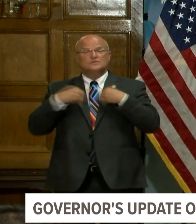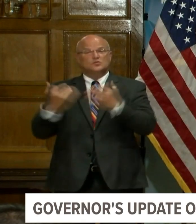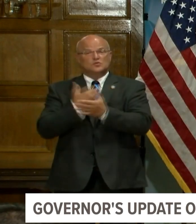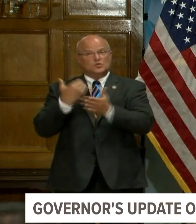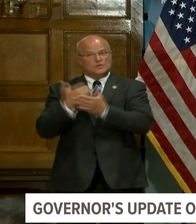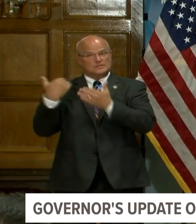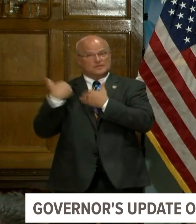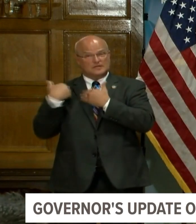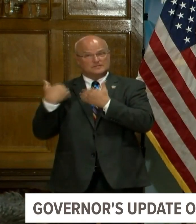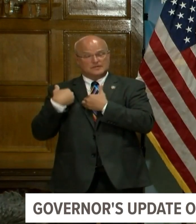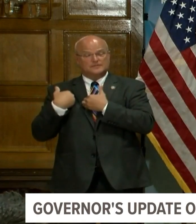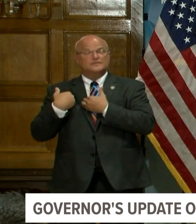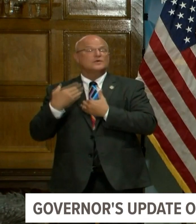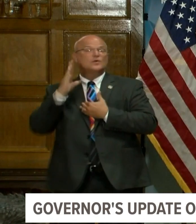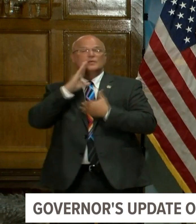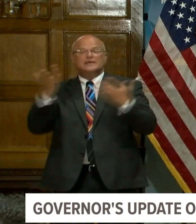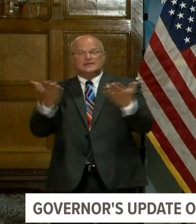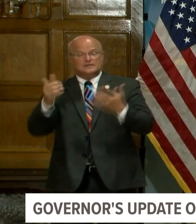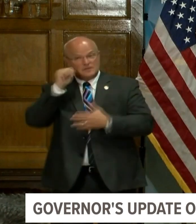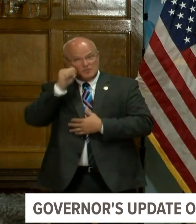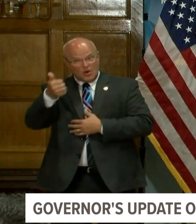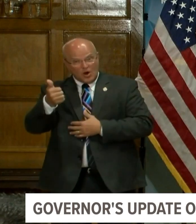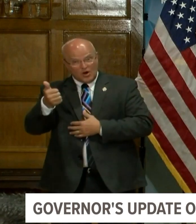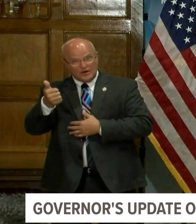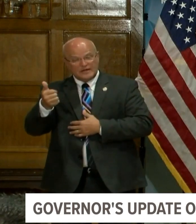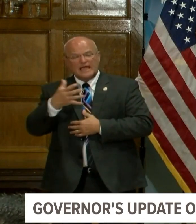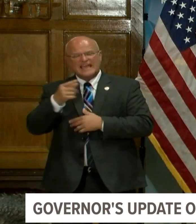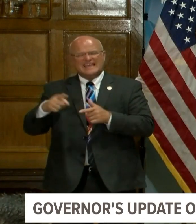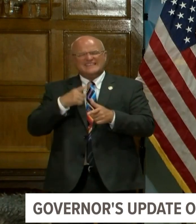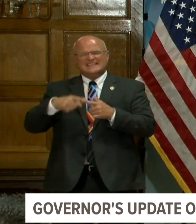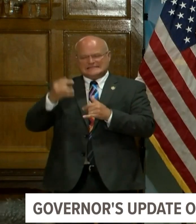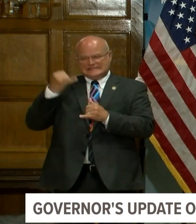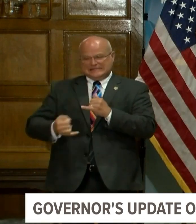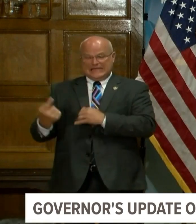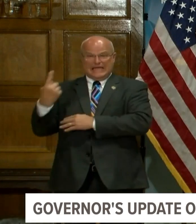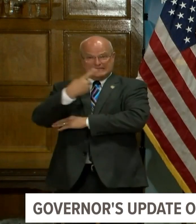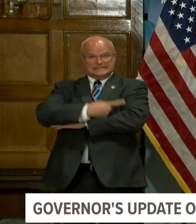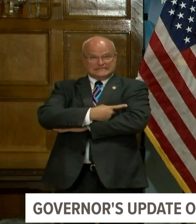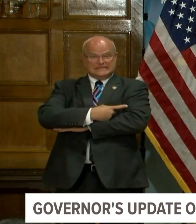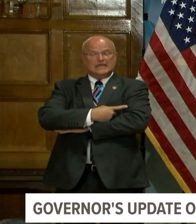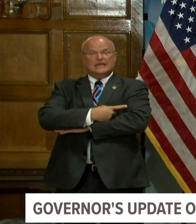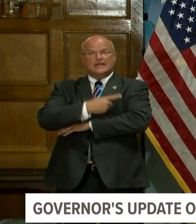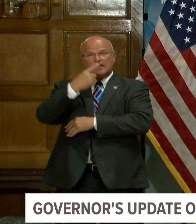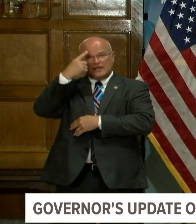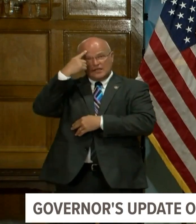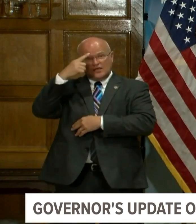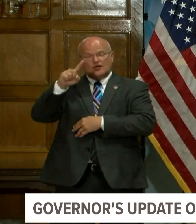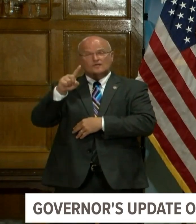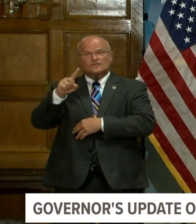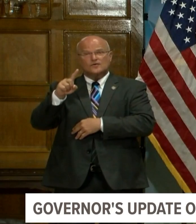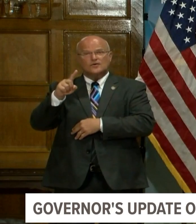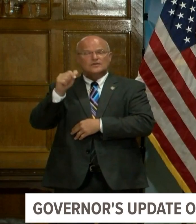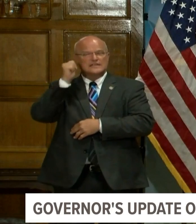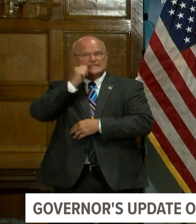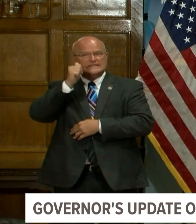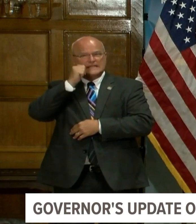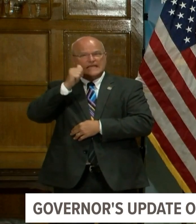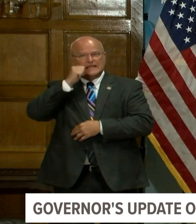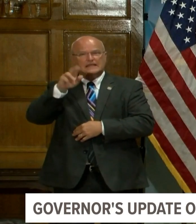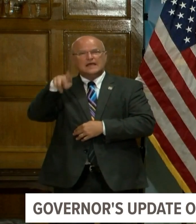responsibilities, so he'll be here tomorrow, which will probably be his last day for a daily